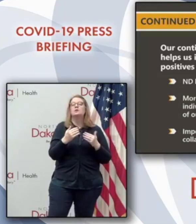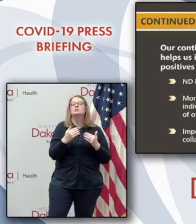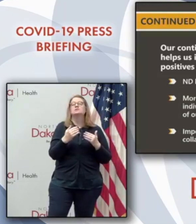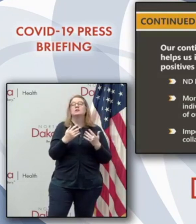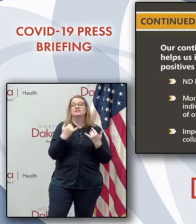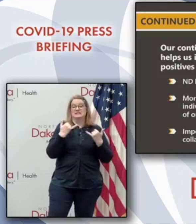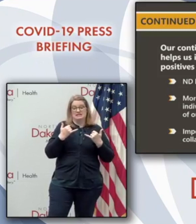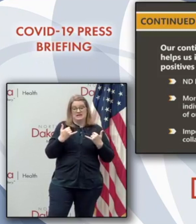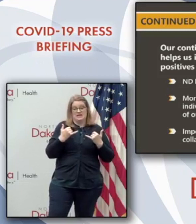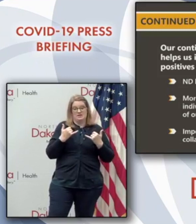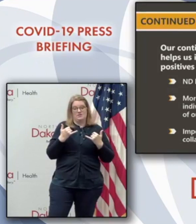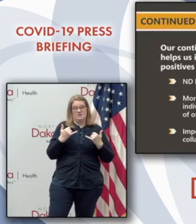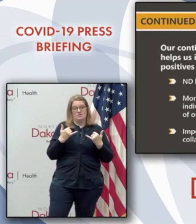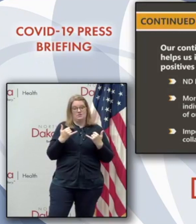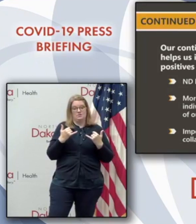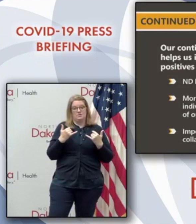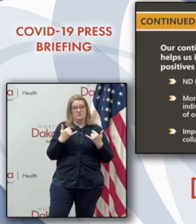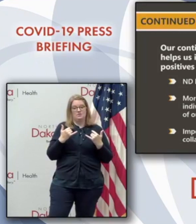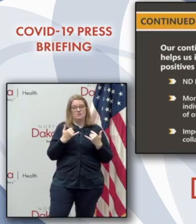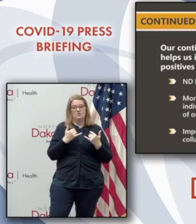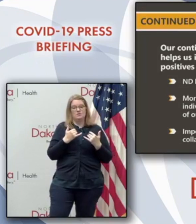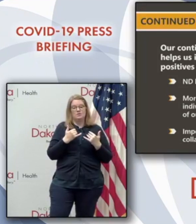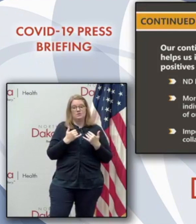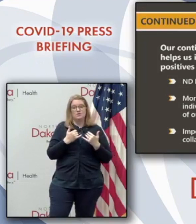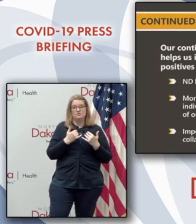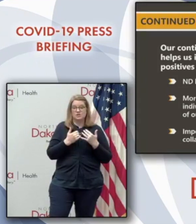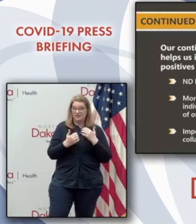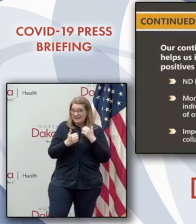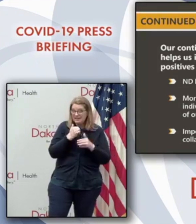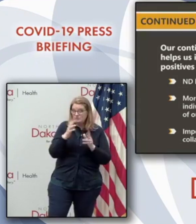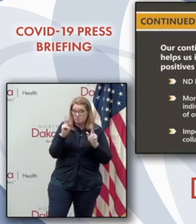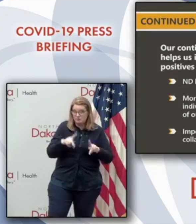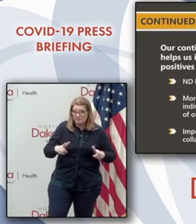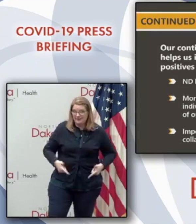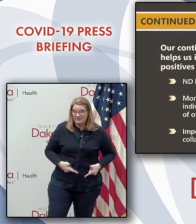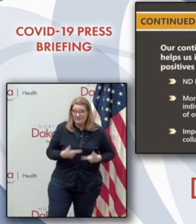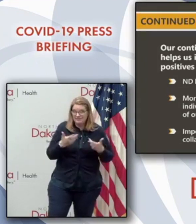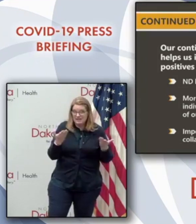test for the equivalent of every North Dakota resident. So that's